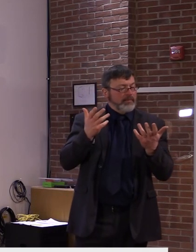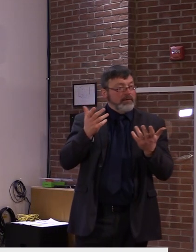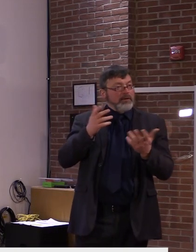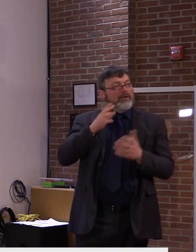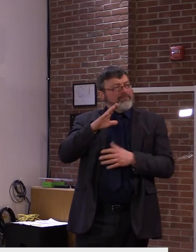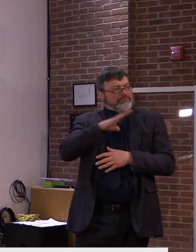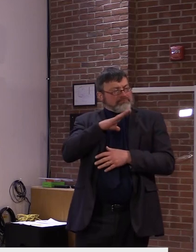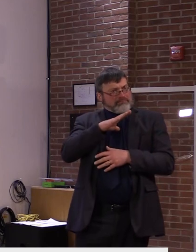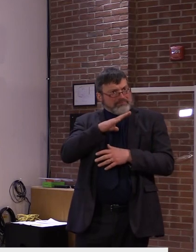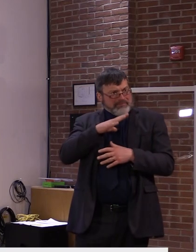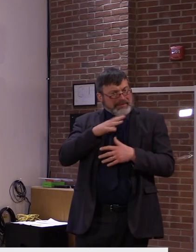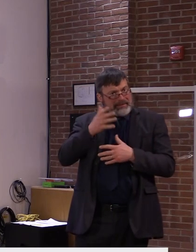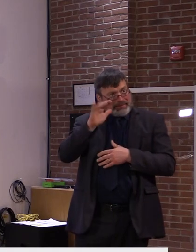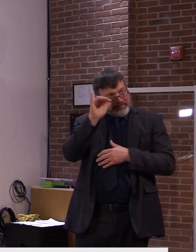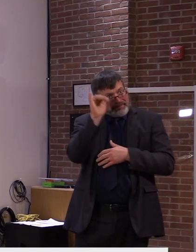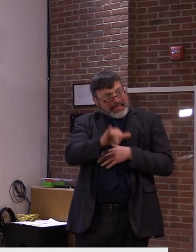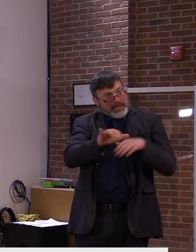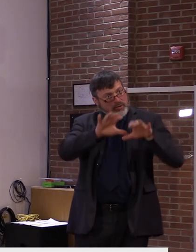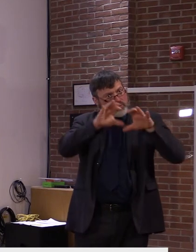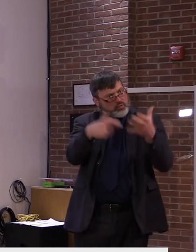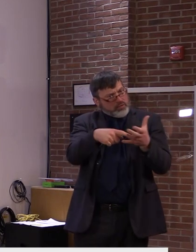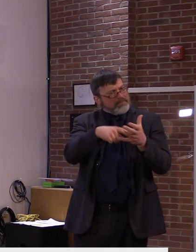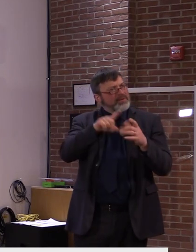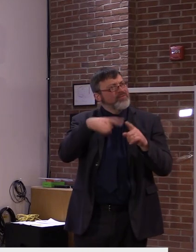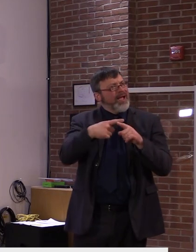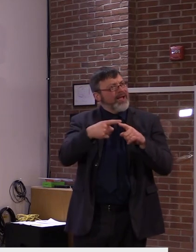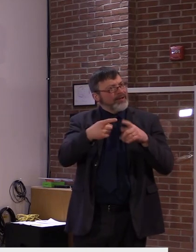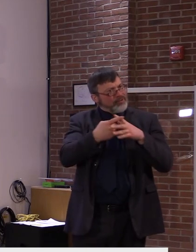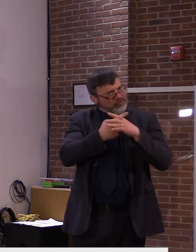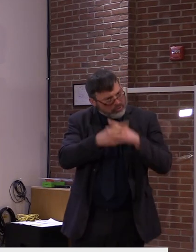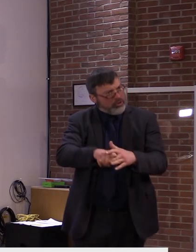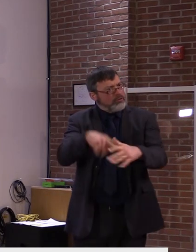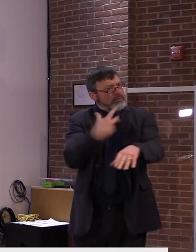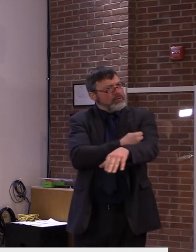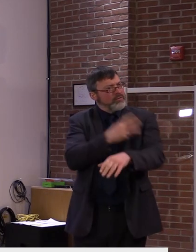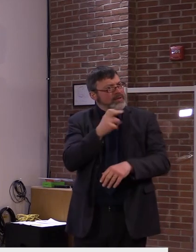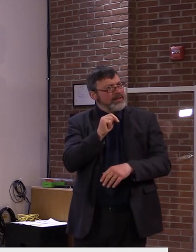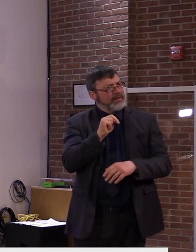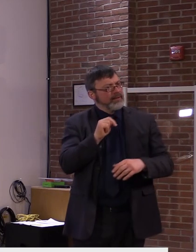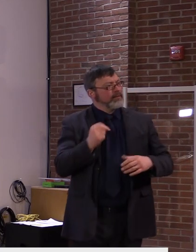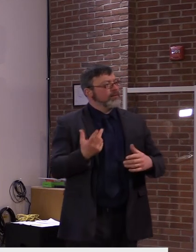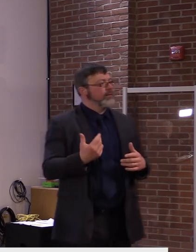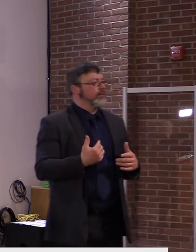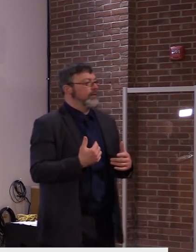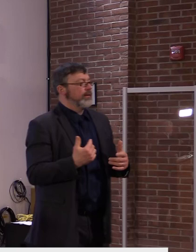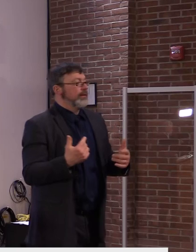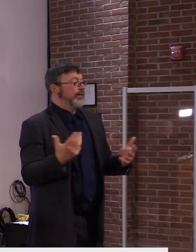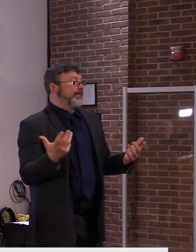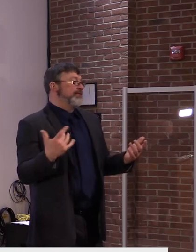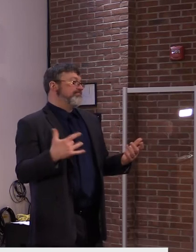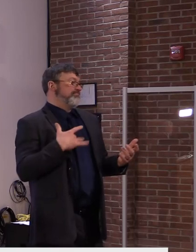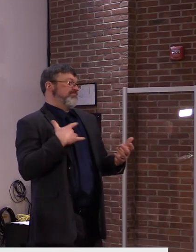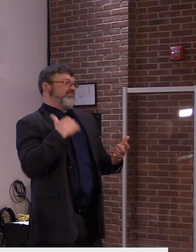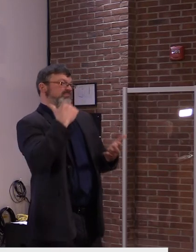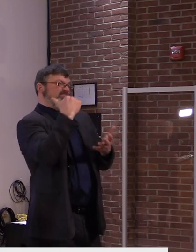I would pencil in somewhere mid to latter part of March.